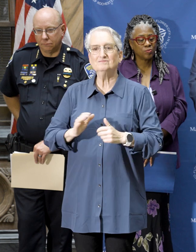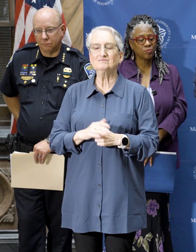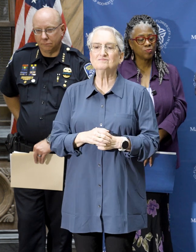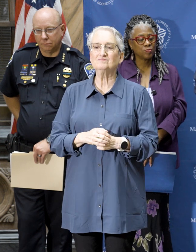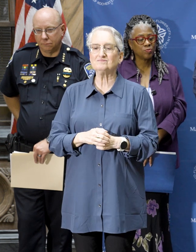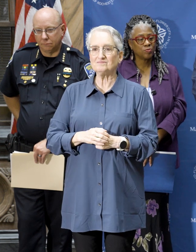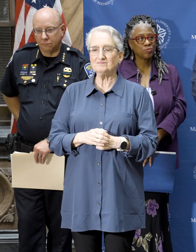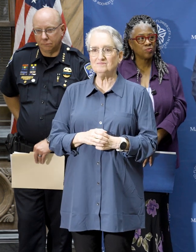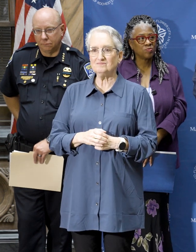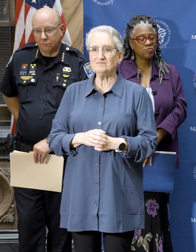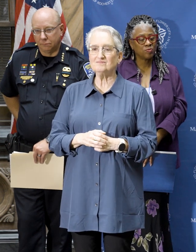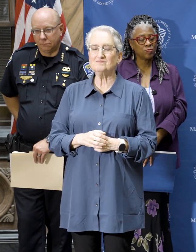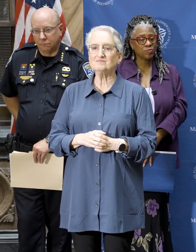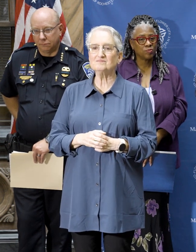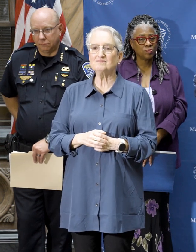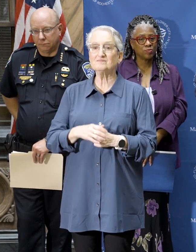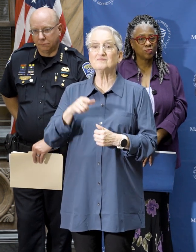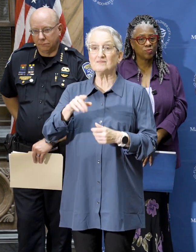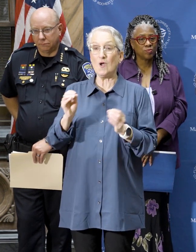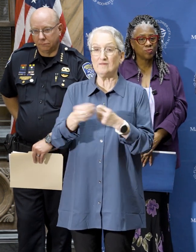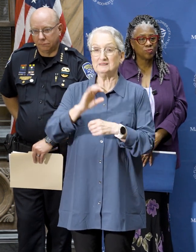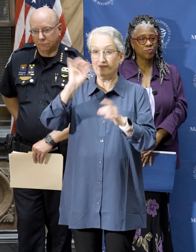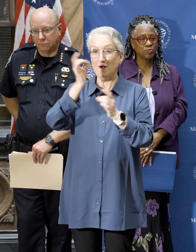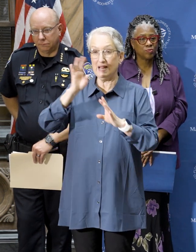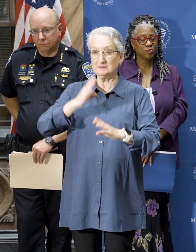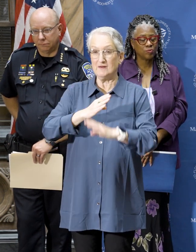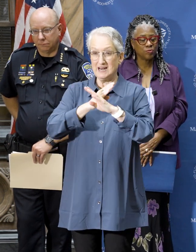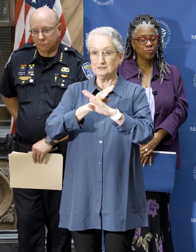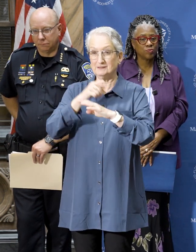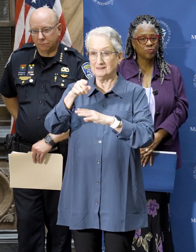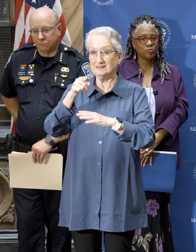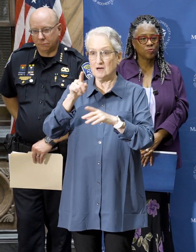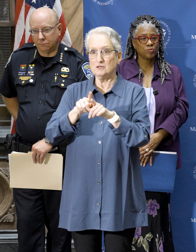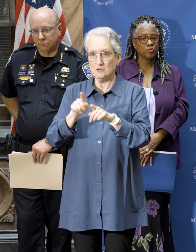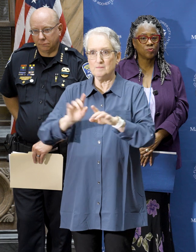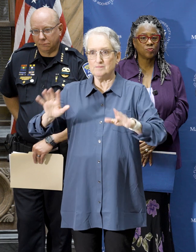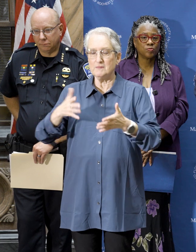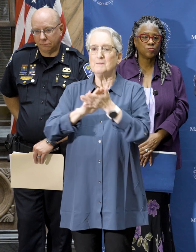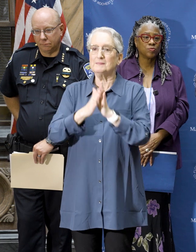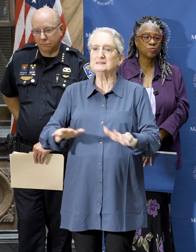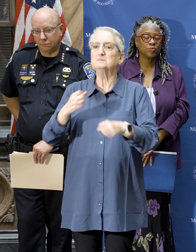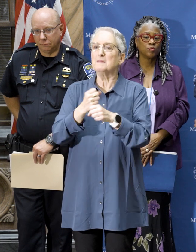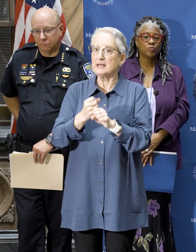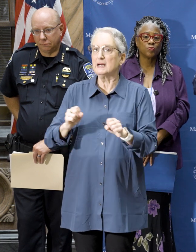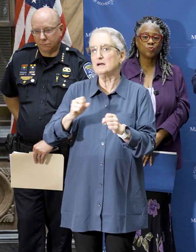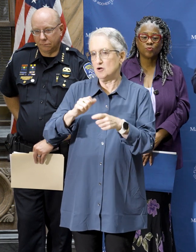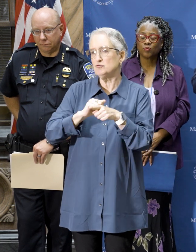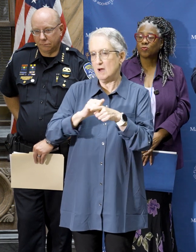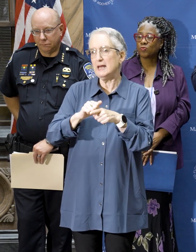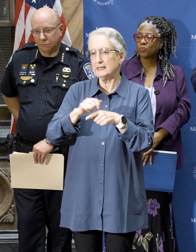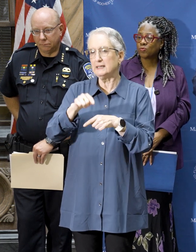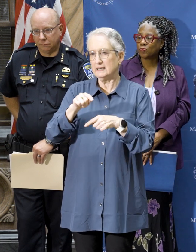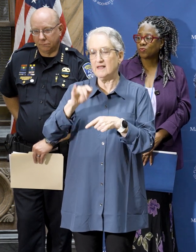Office of Violence Prevention is also pushing forward with our Advanced Peacemaker Fellowship. This program focuses on those in our community who may